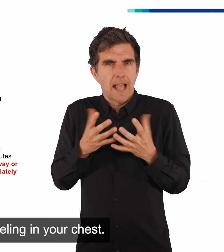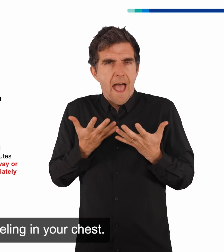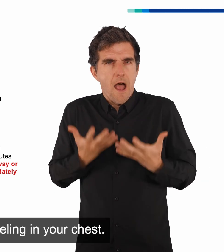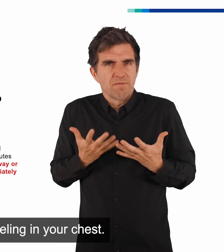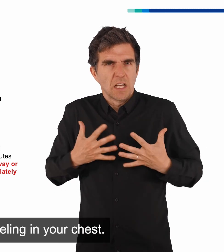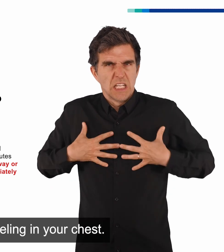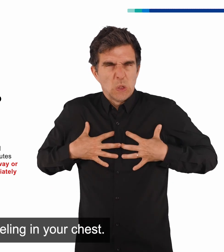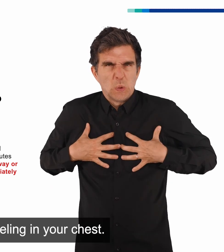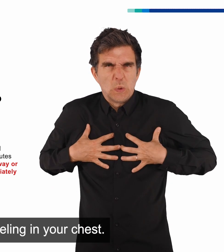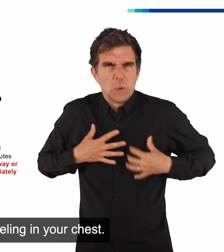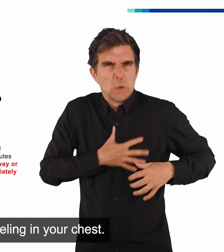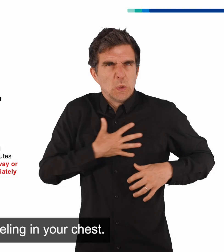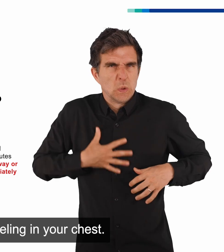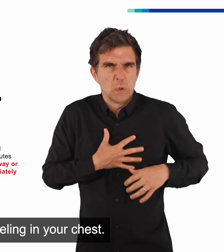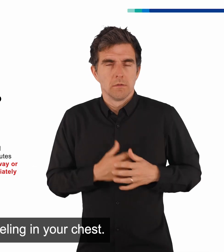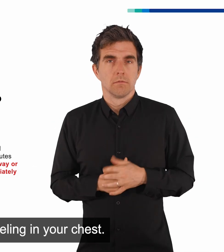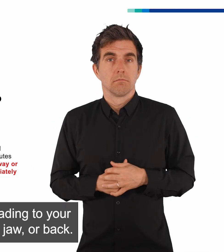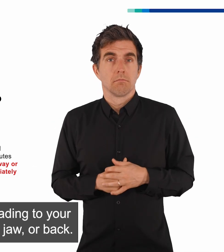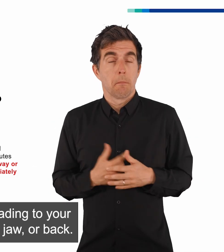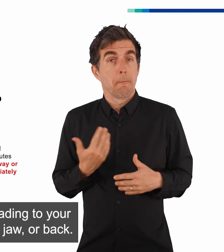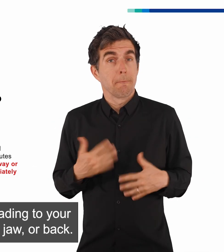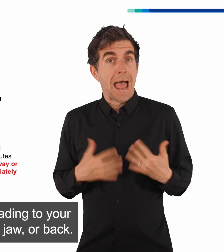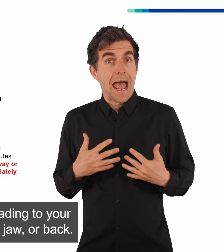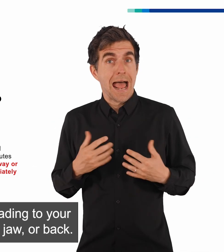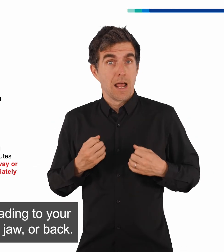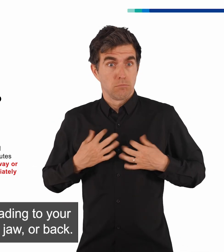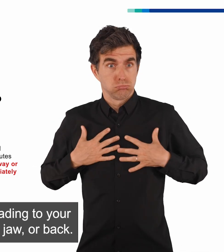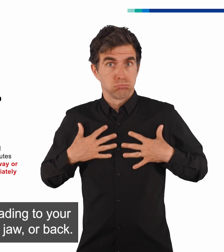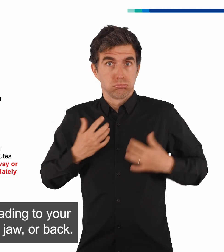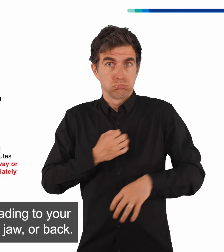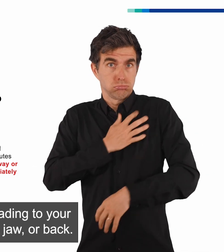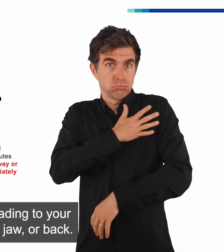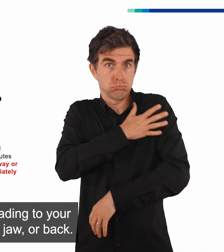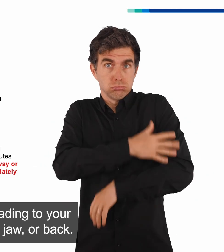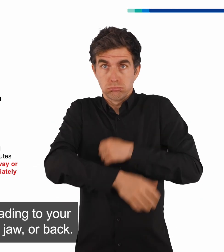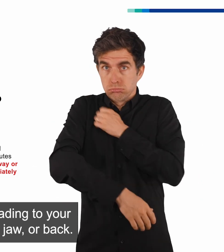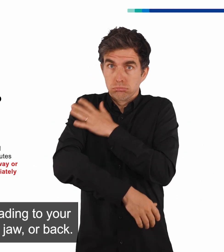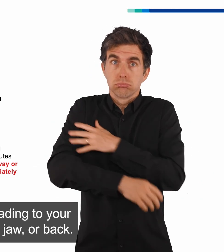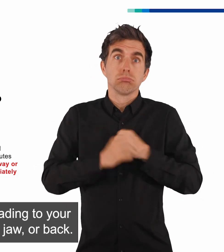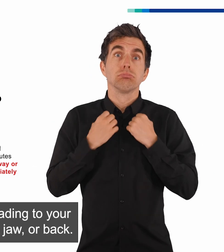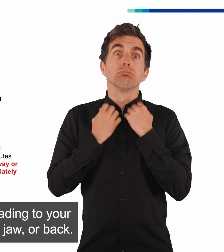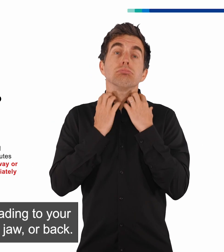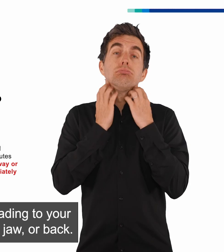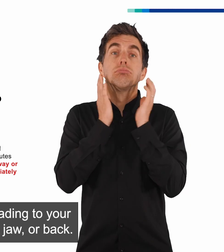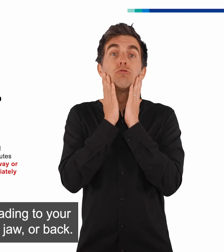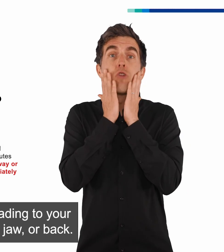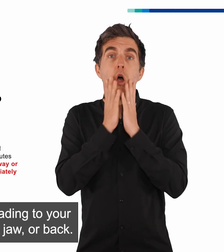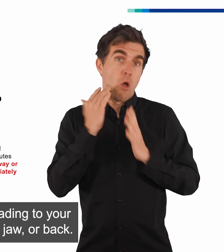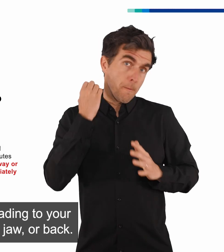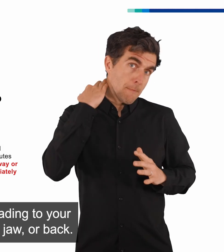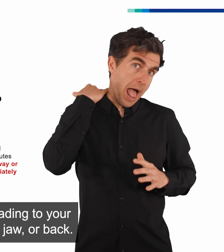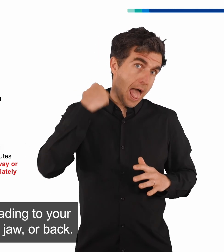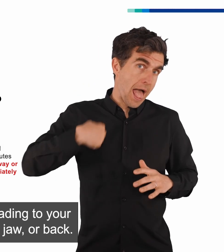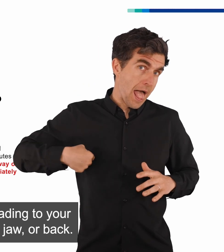back? Shortness of breath. So what should you do? Follow the GTN spray protocol.